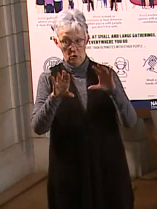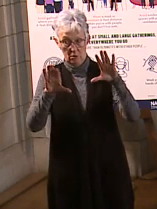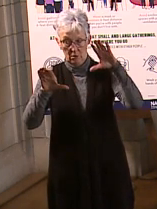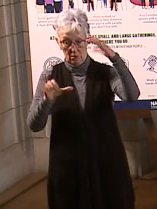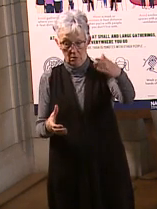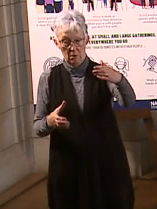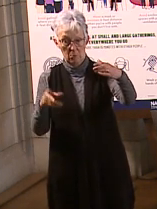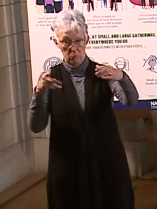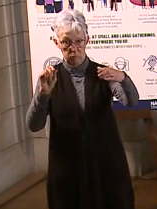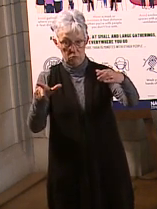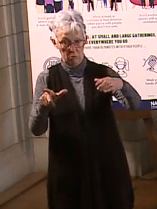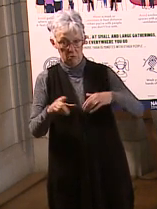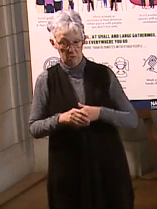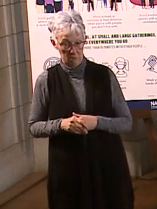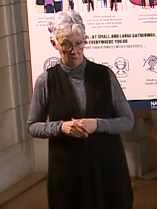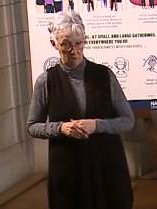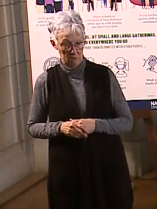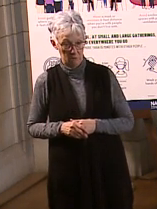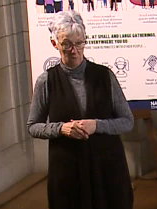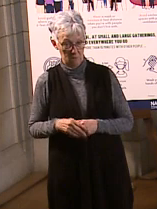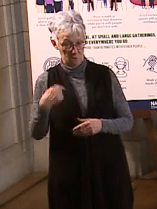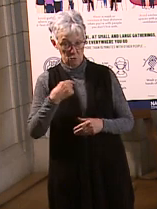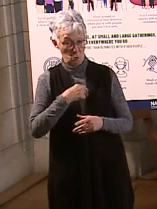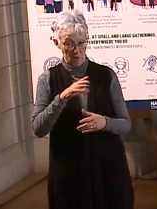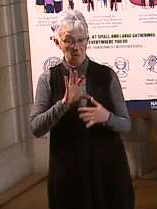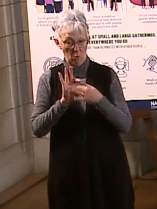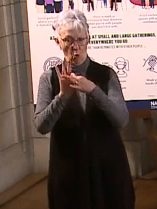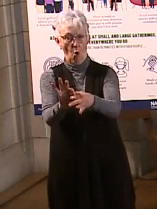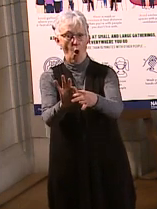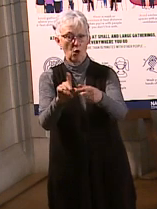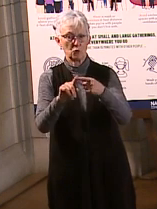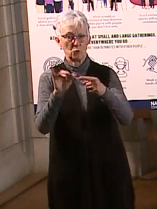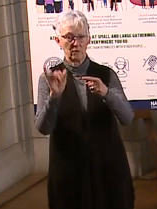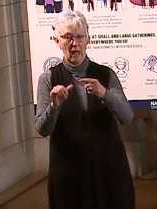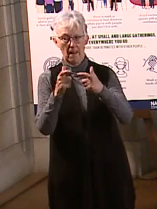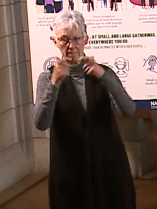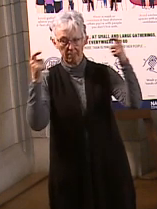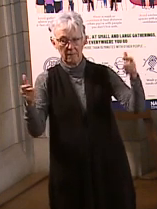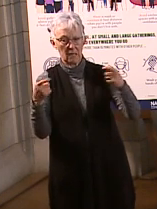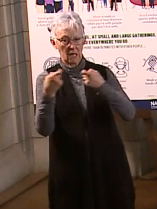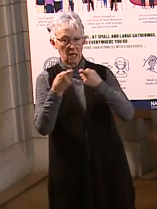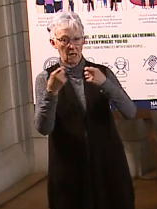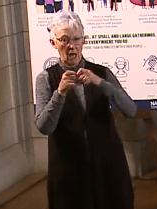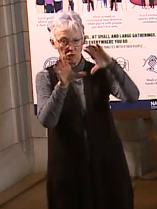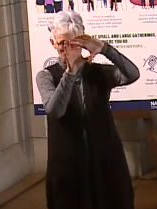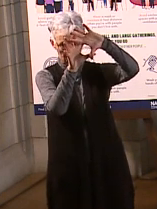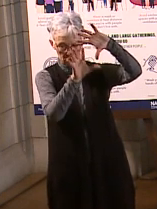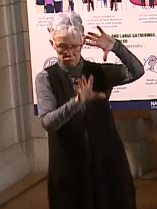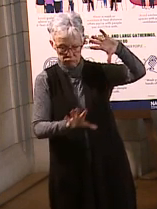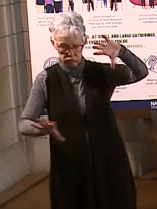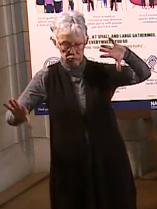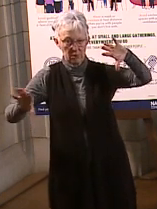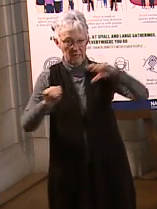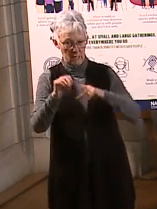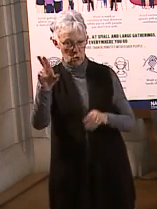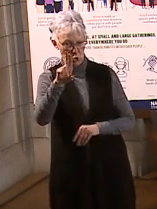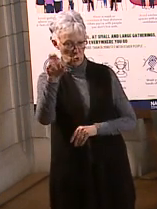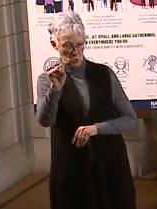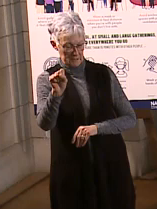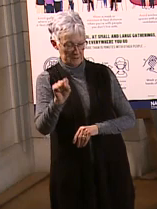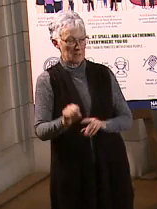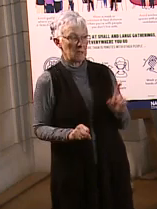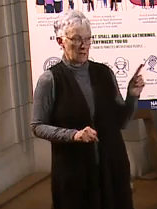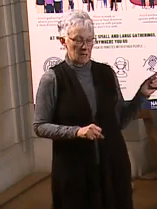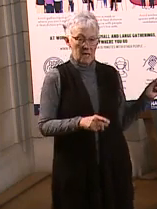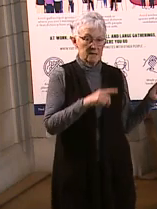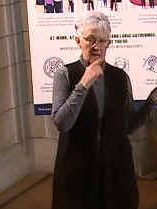is yes, that being a part of a broader power pool allows us to be able to share energy. So while